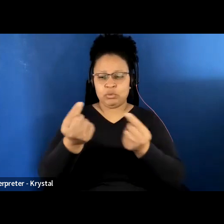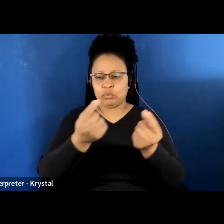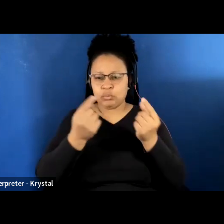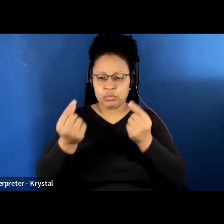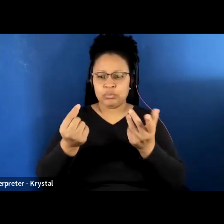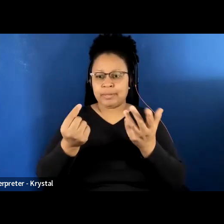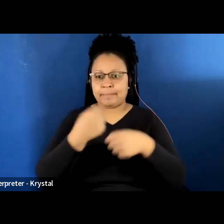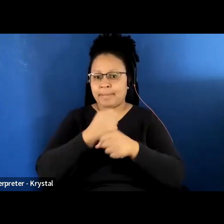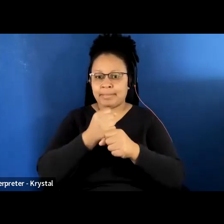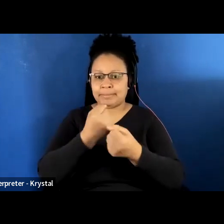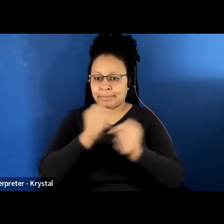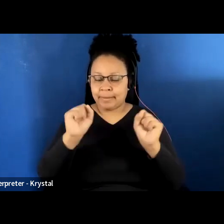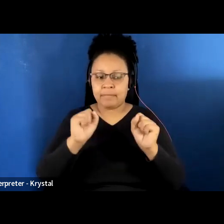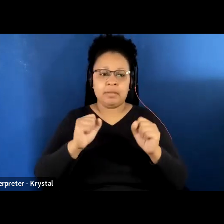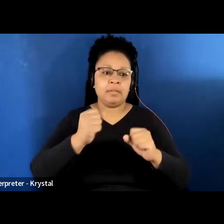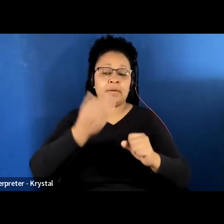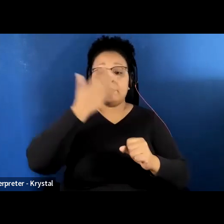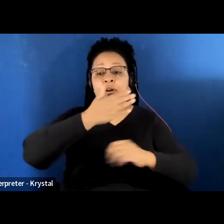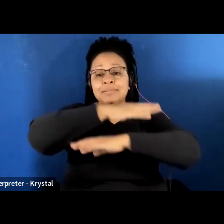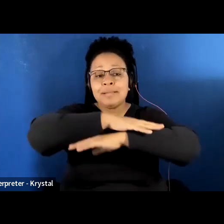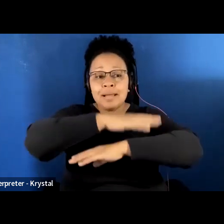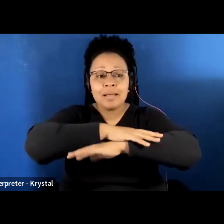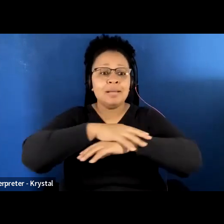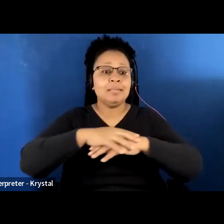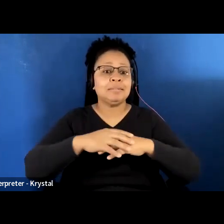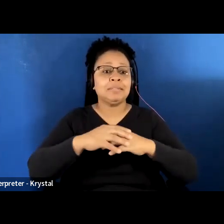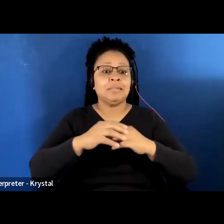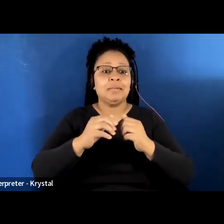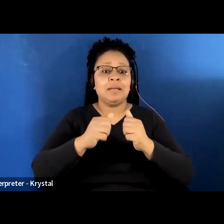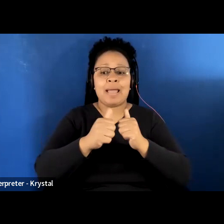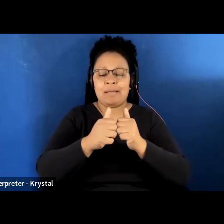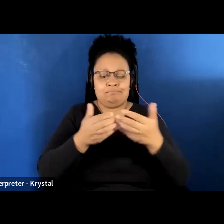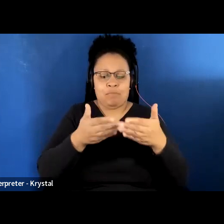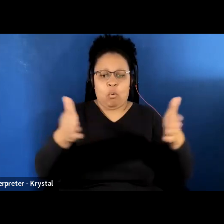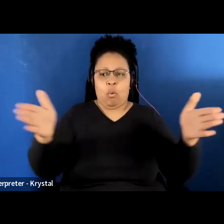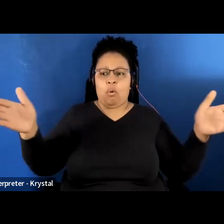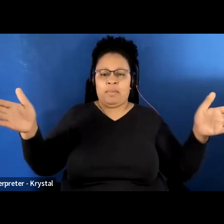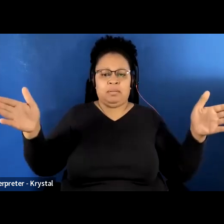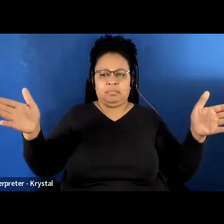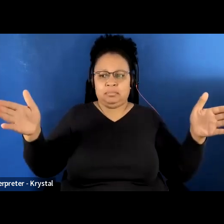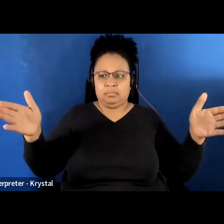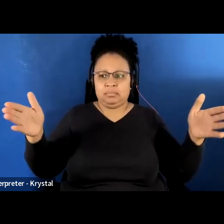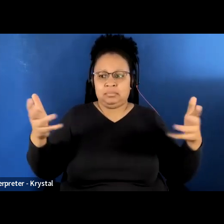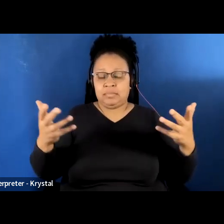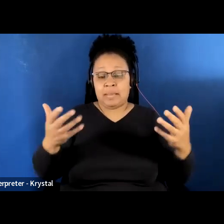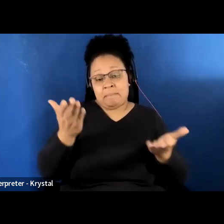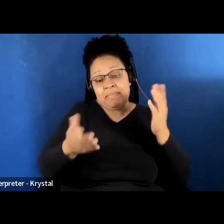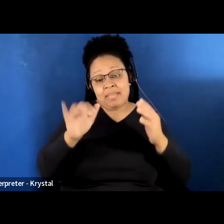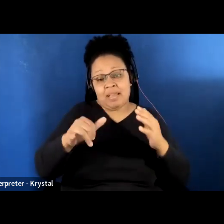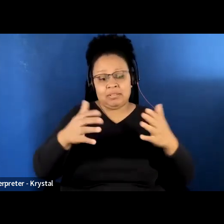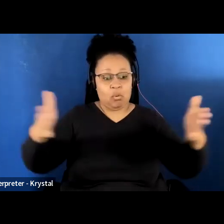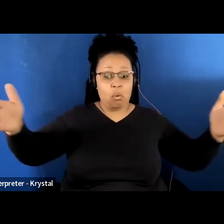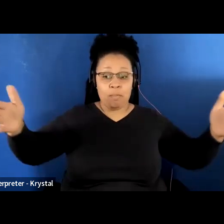front desk or reception. Sometimes that's how open the area is, which can be either positive or